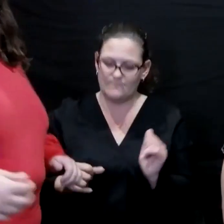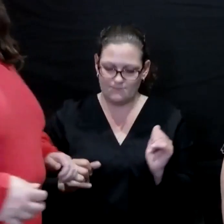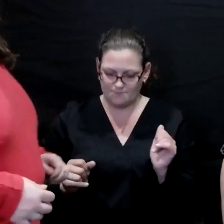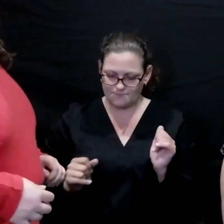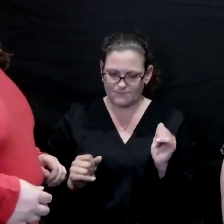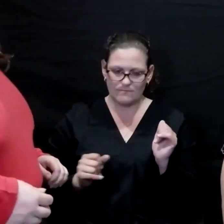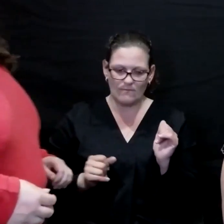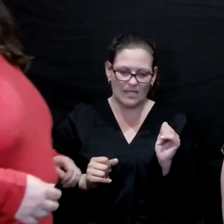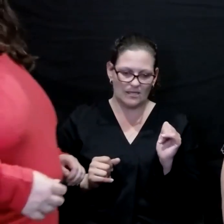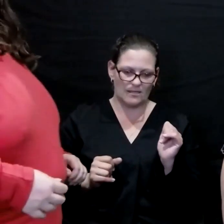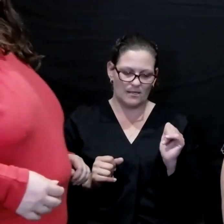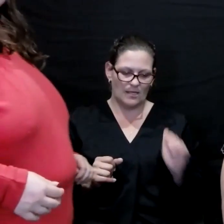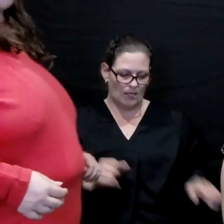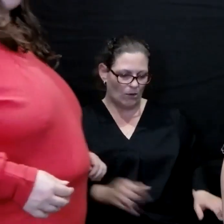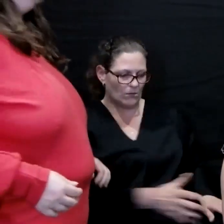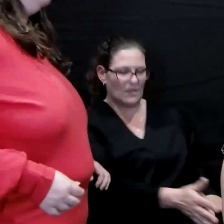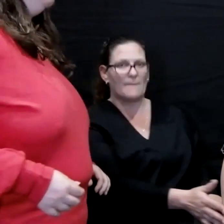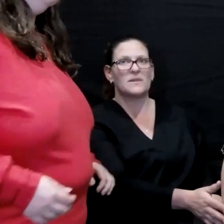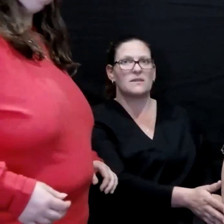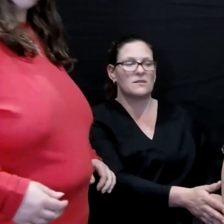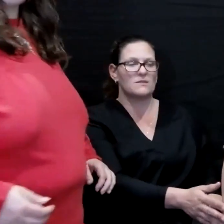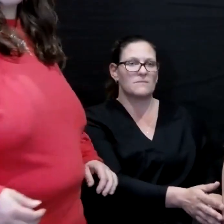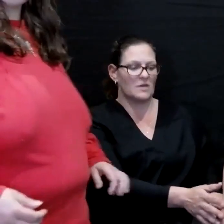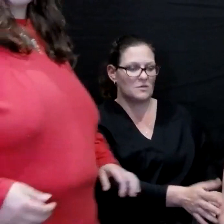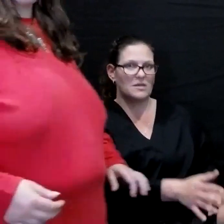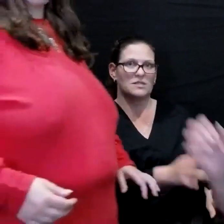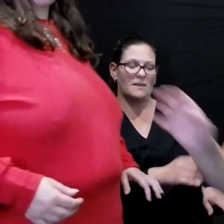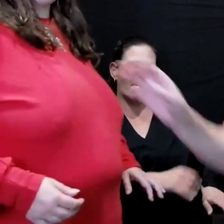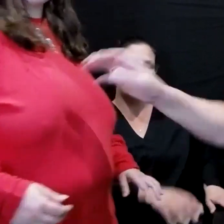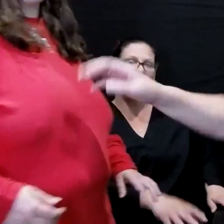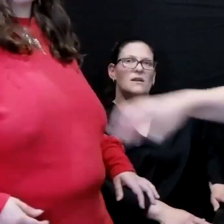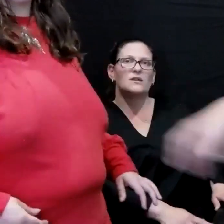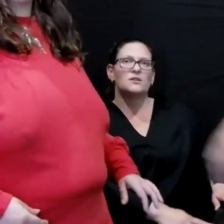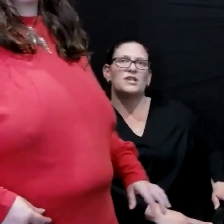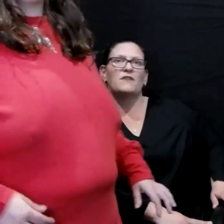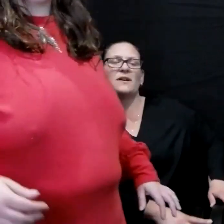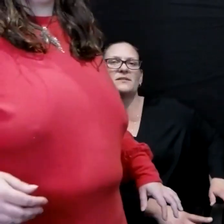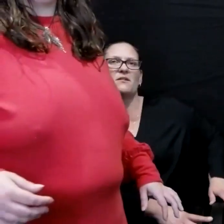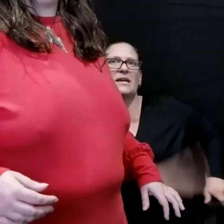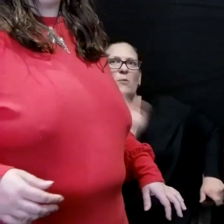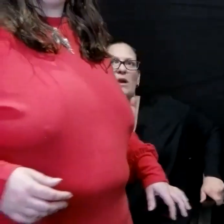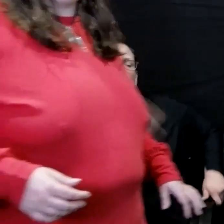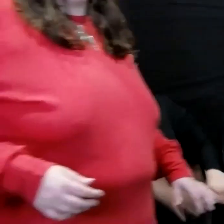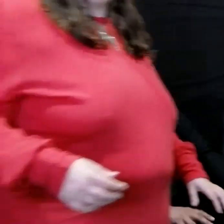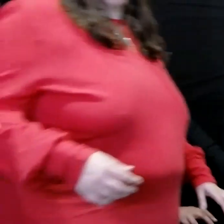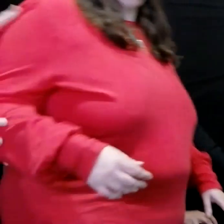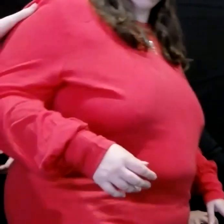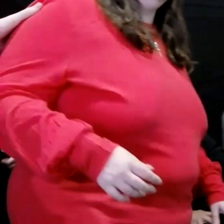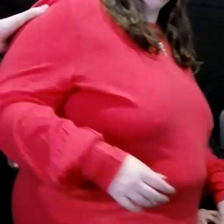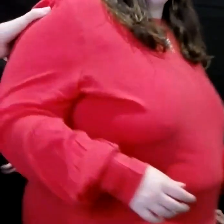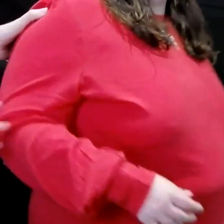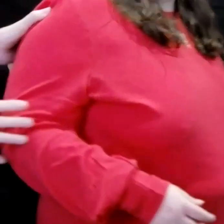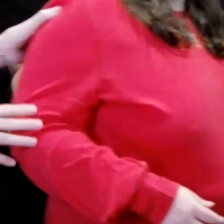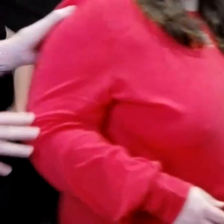an NDIS website, and a common issue that seems to come up. Sorry, can we hold just